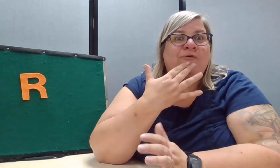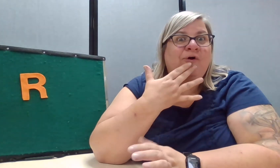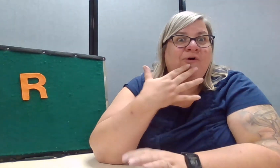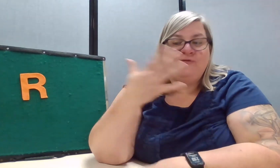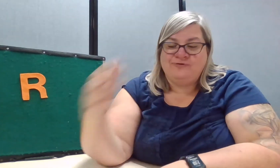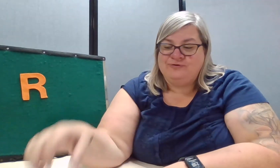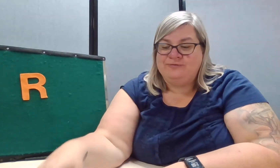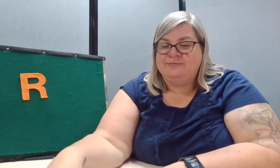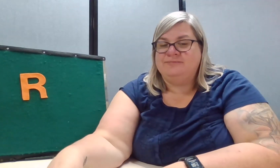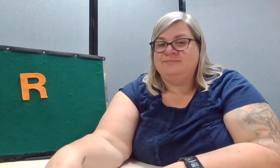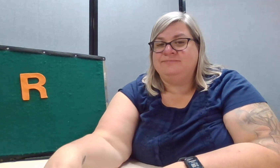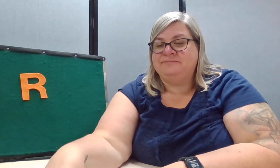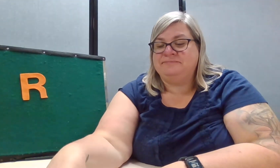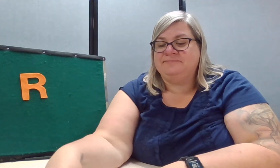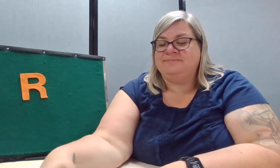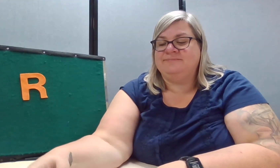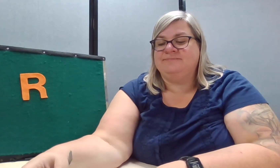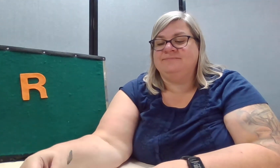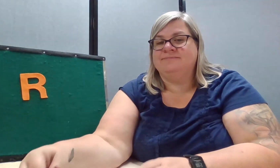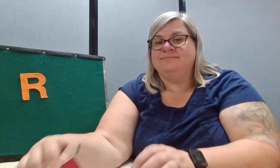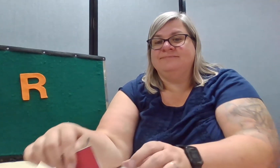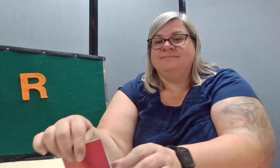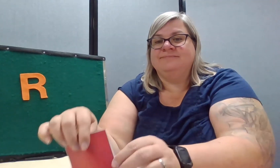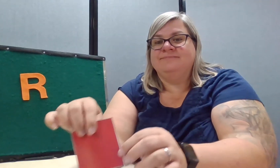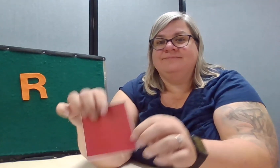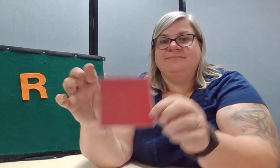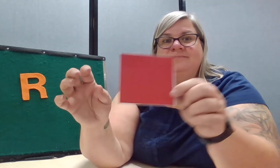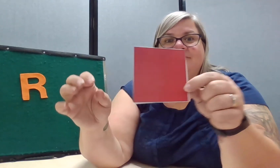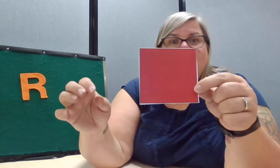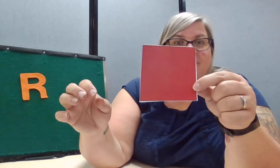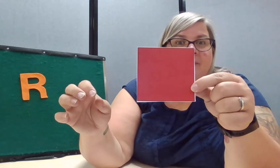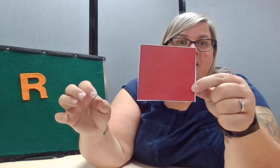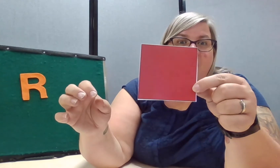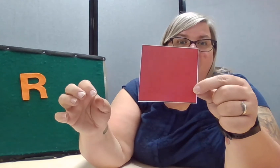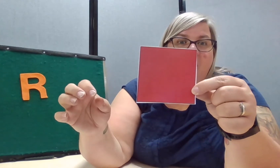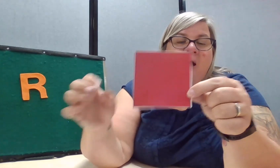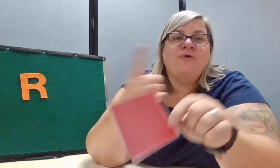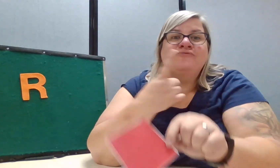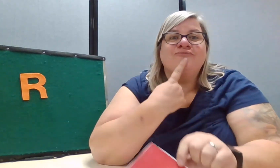it's your favorite color. It's red.